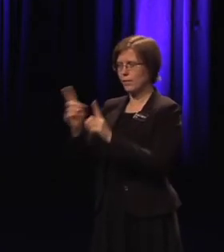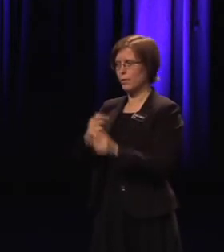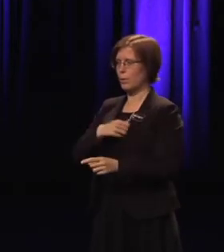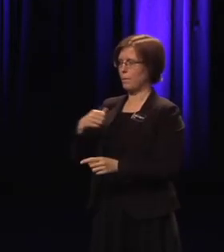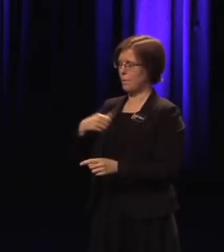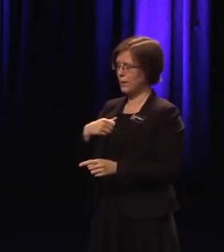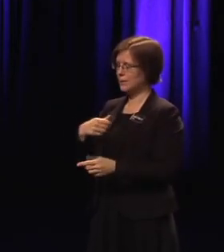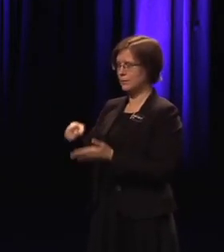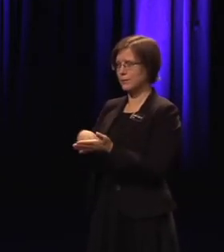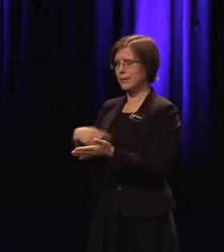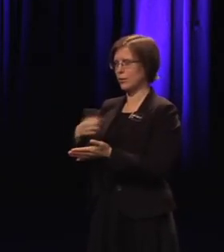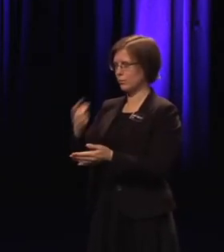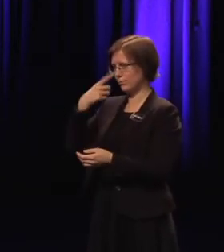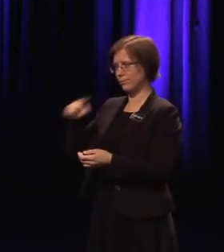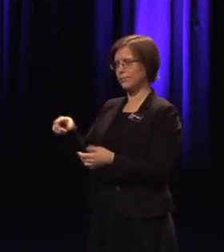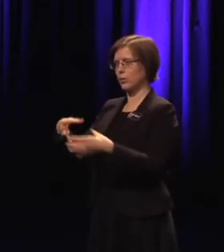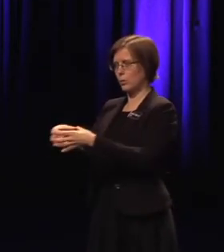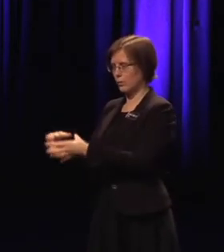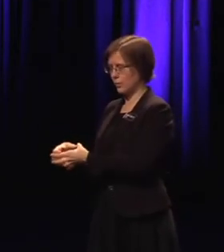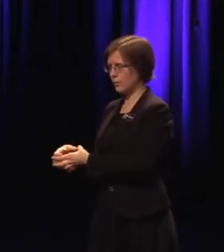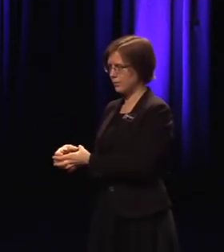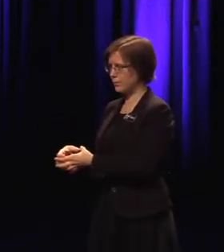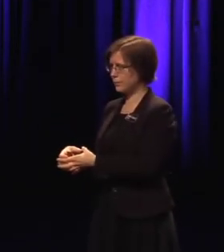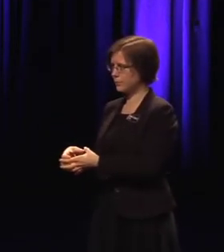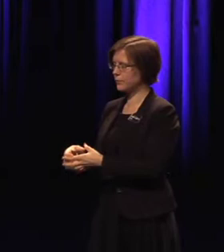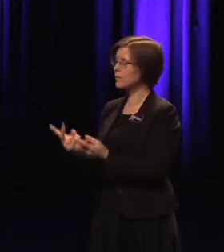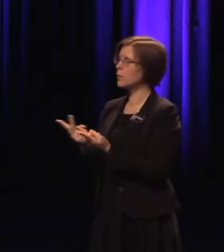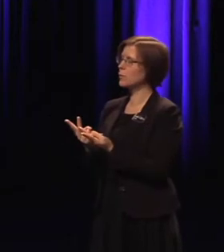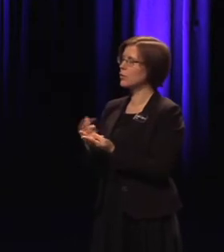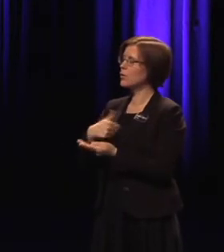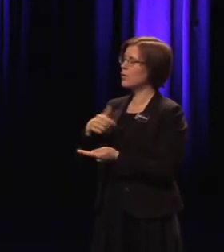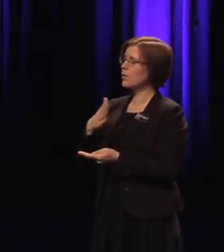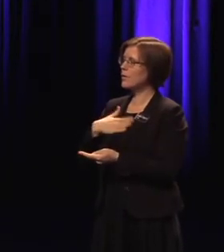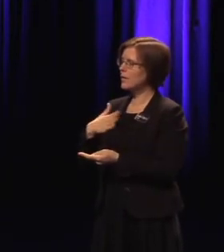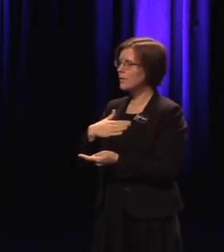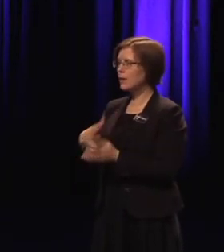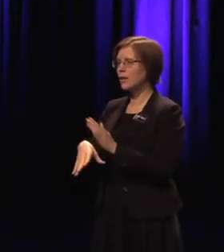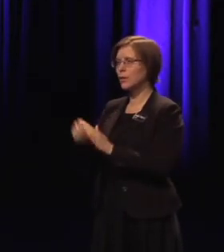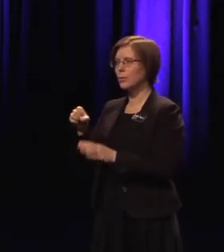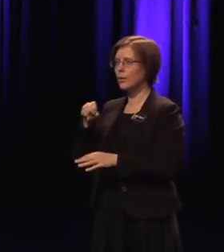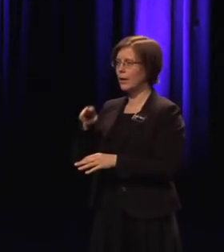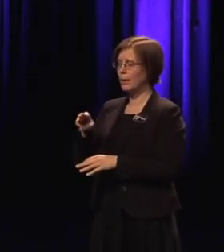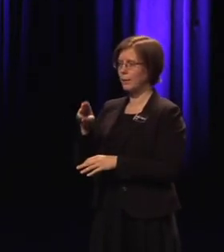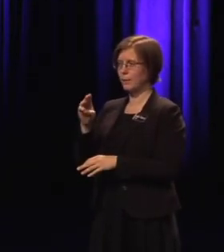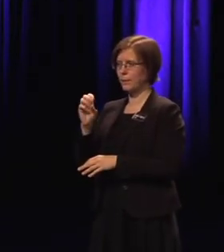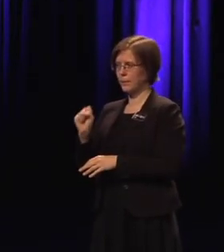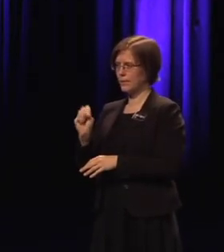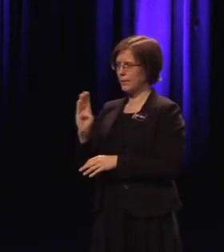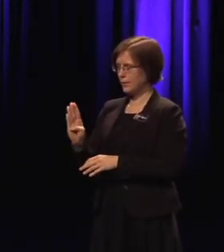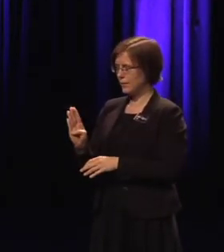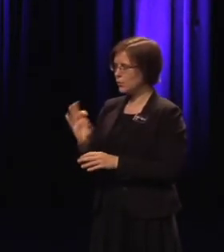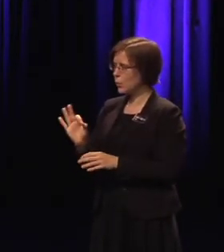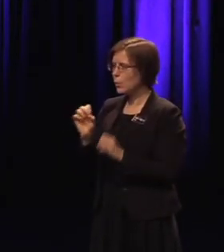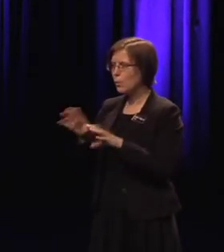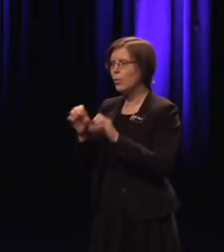most marginalized. So briefly, let me address the question, how has the Mdgs affected the field of development